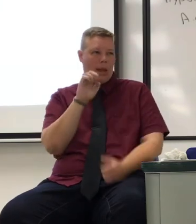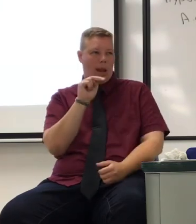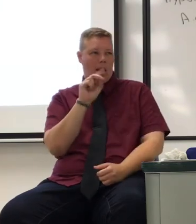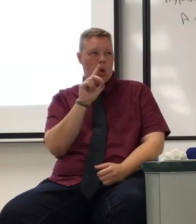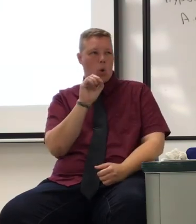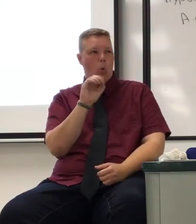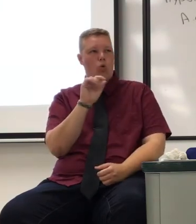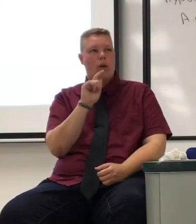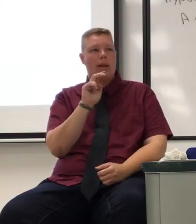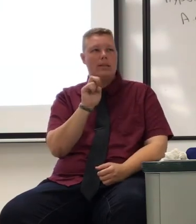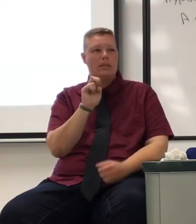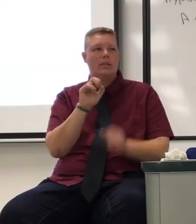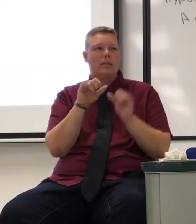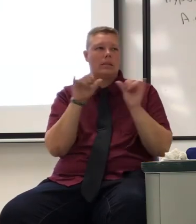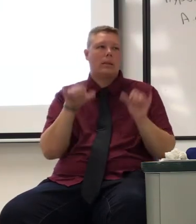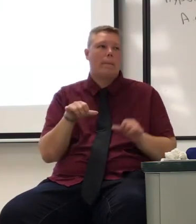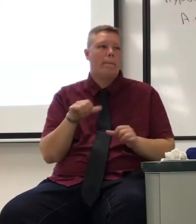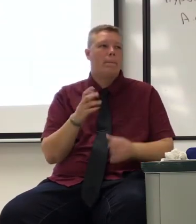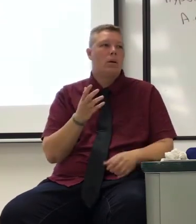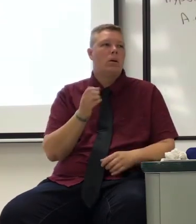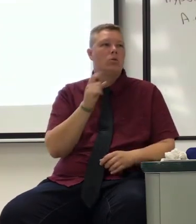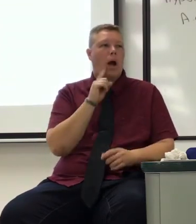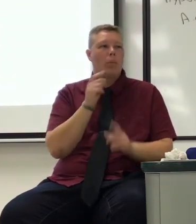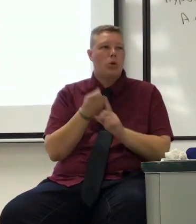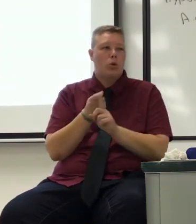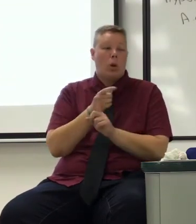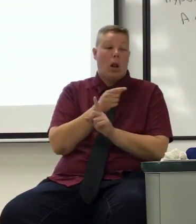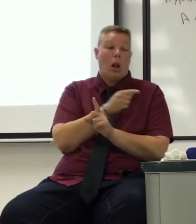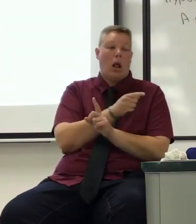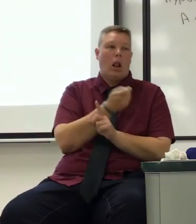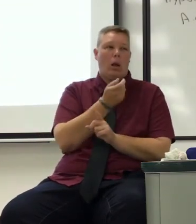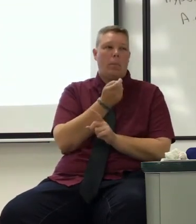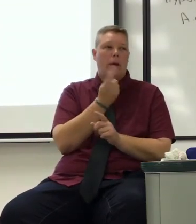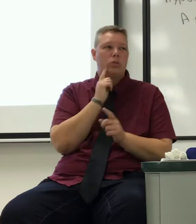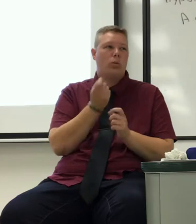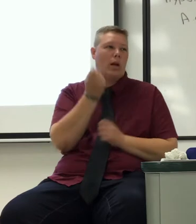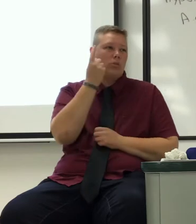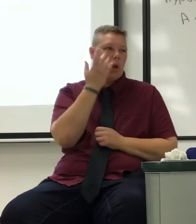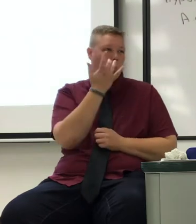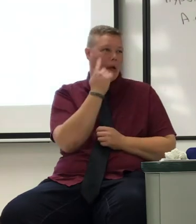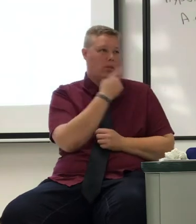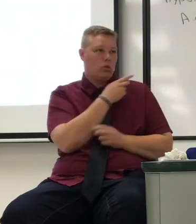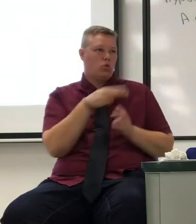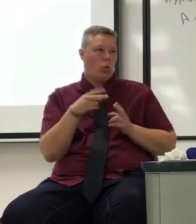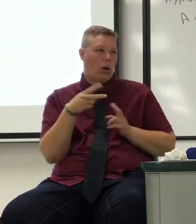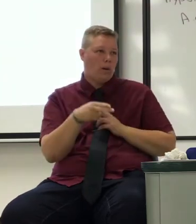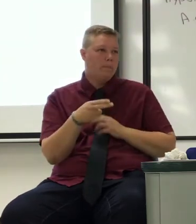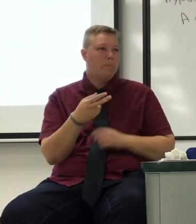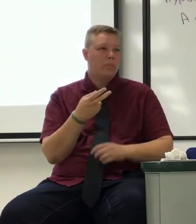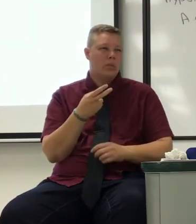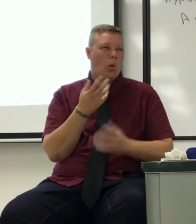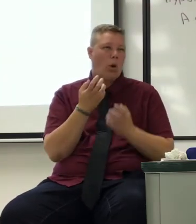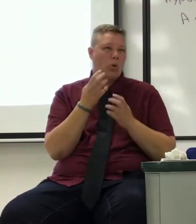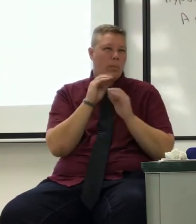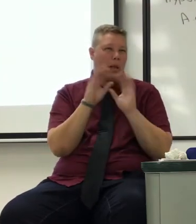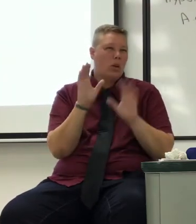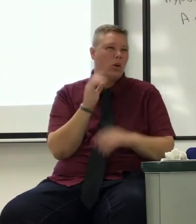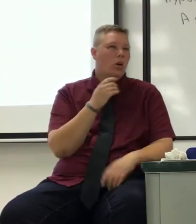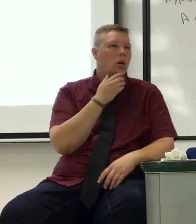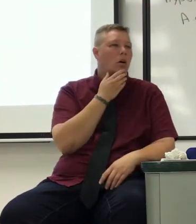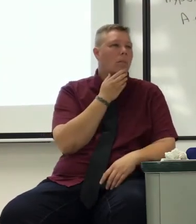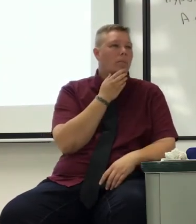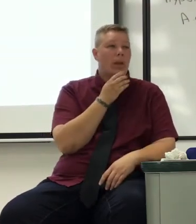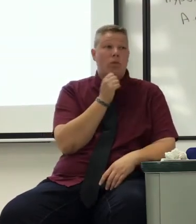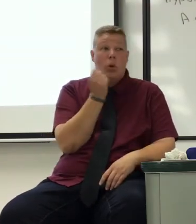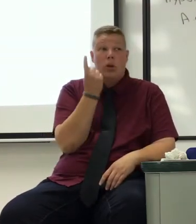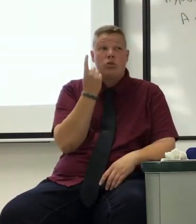So let me digress a little bit so you can understand why this is a shortcut, because I really do want you to understand that. And if you